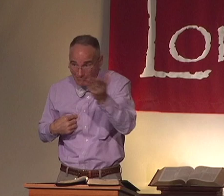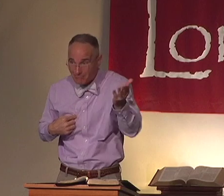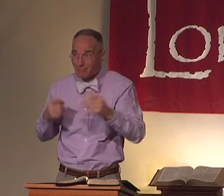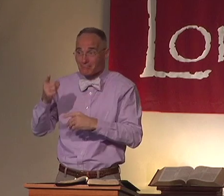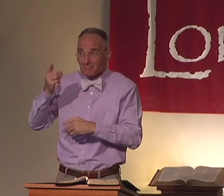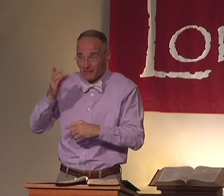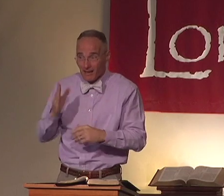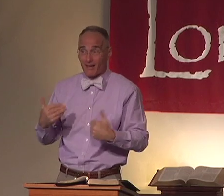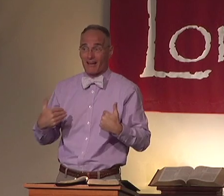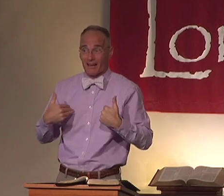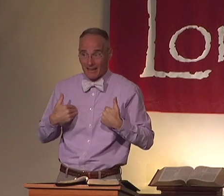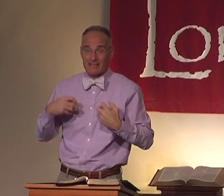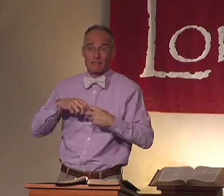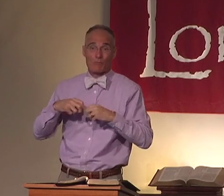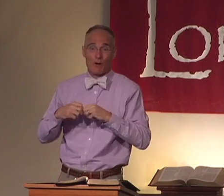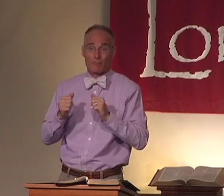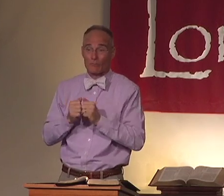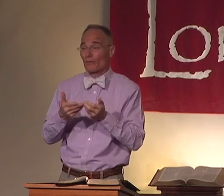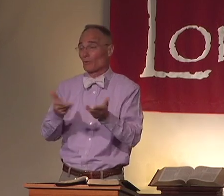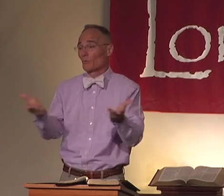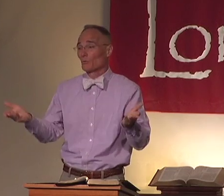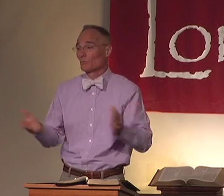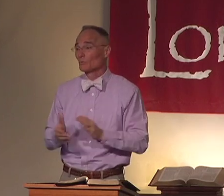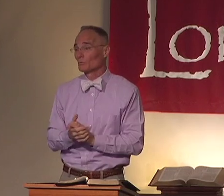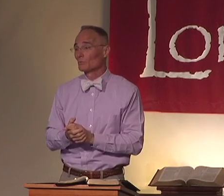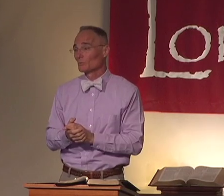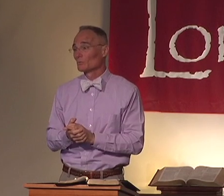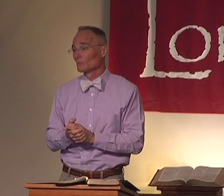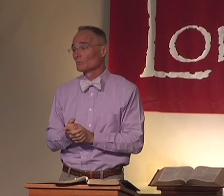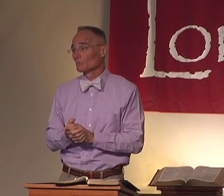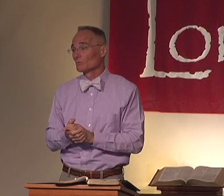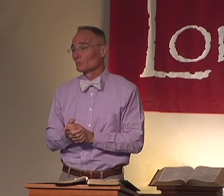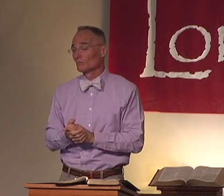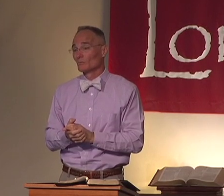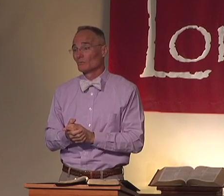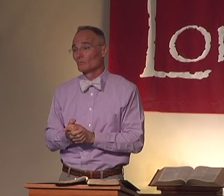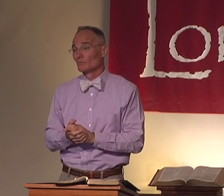But I'm going to let you know that God has a problem with you.